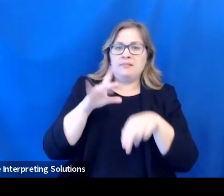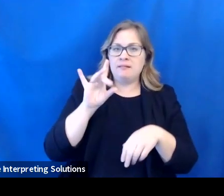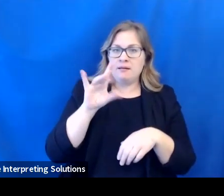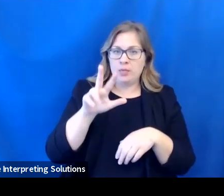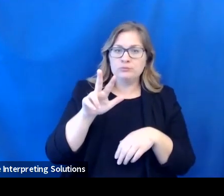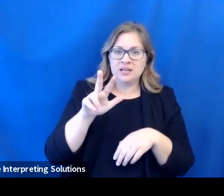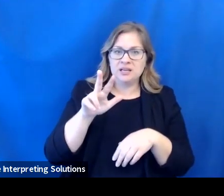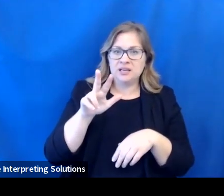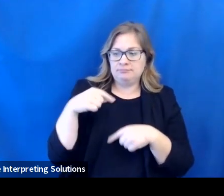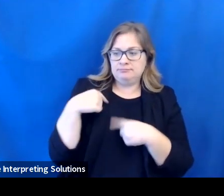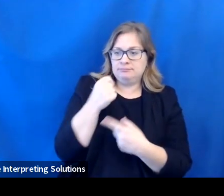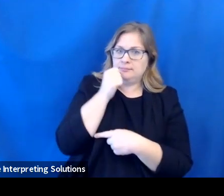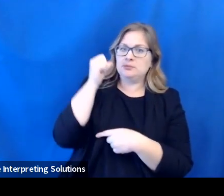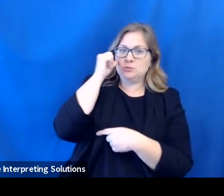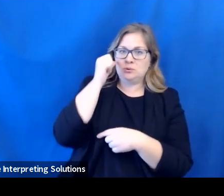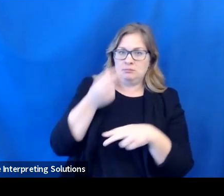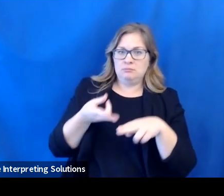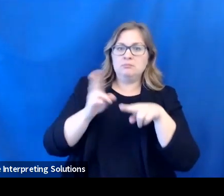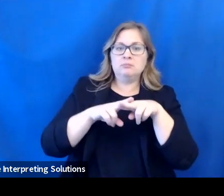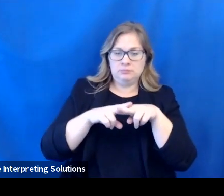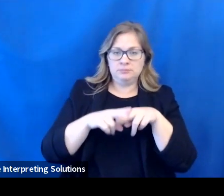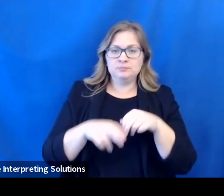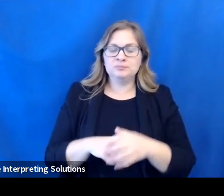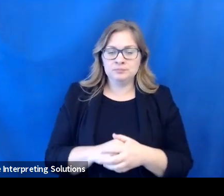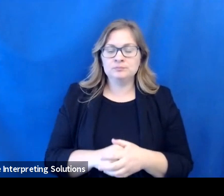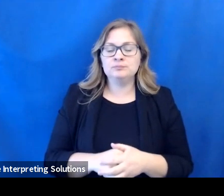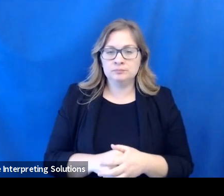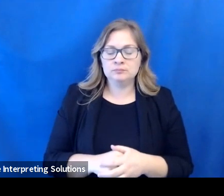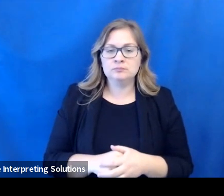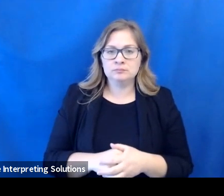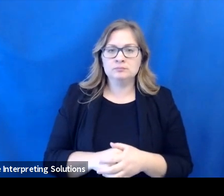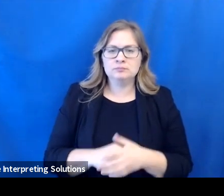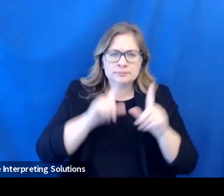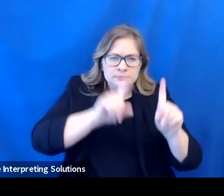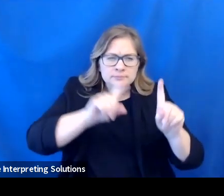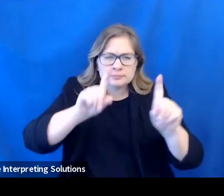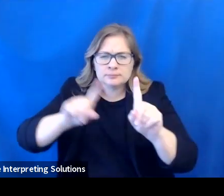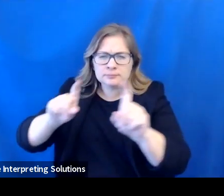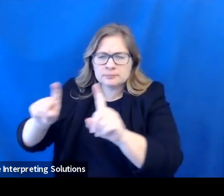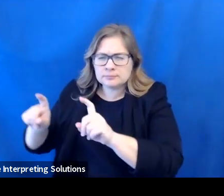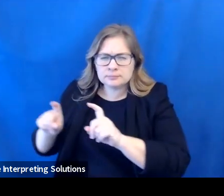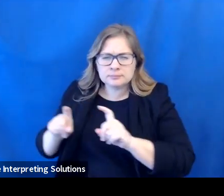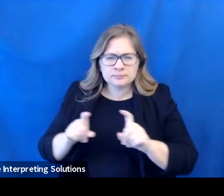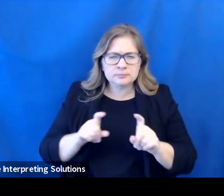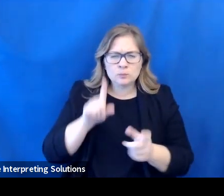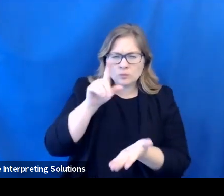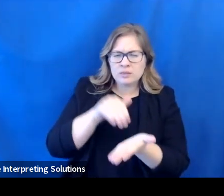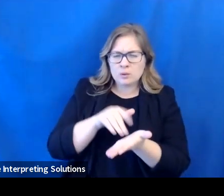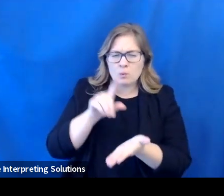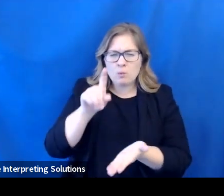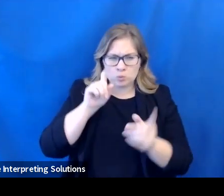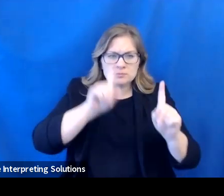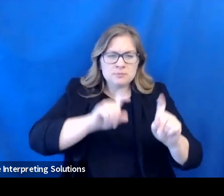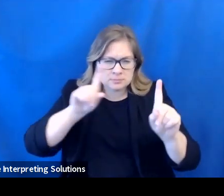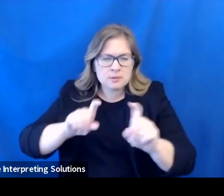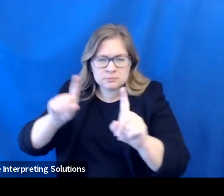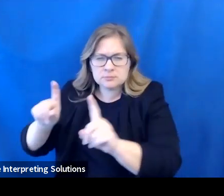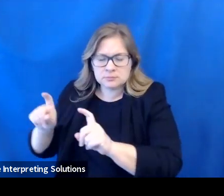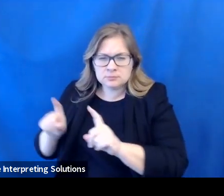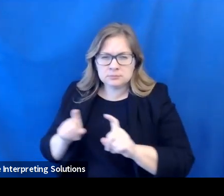was on a testing volume of about 1,100 tests yesterday. Monday is always our lowest testing day